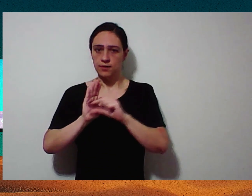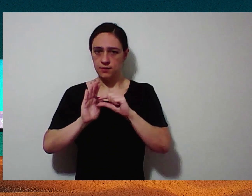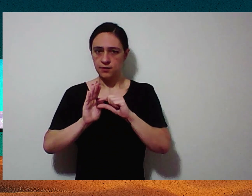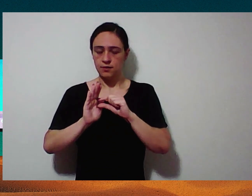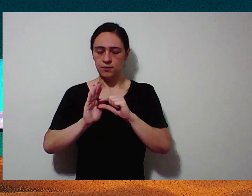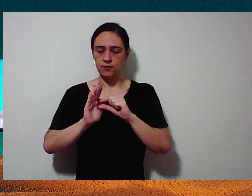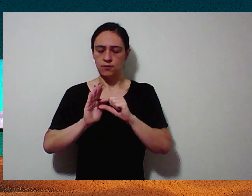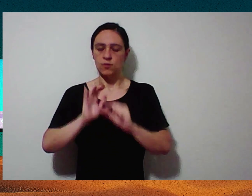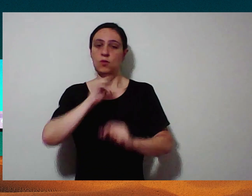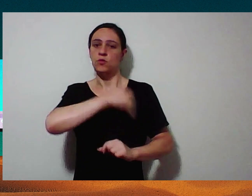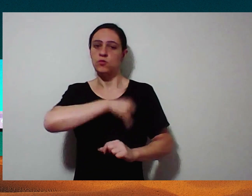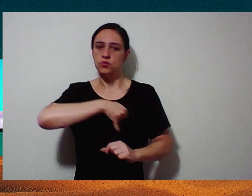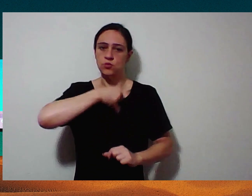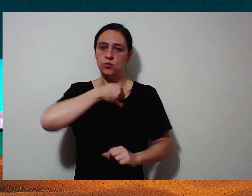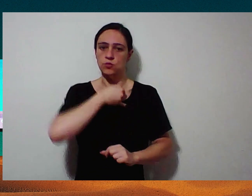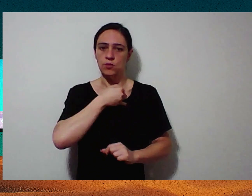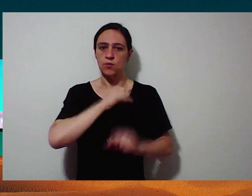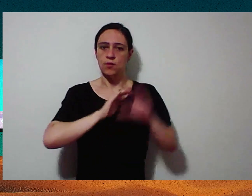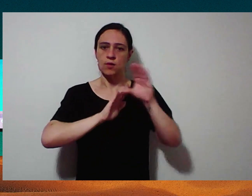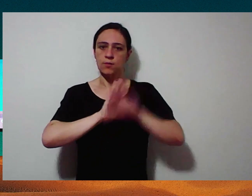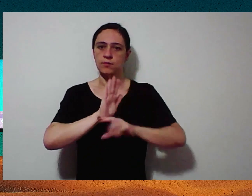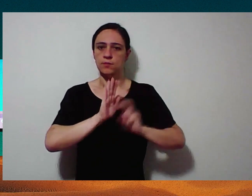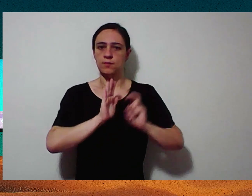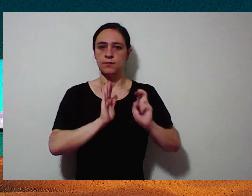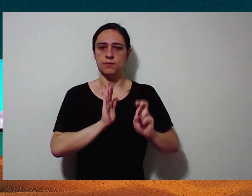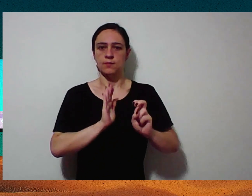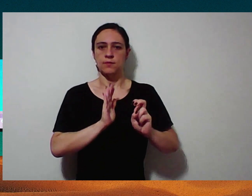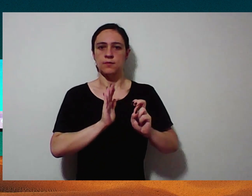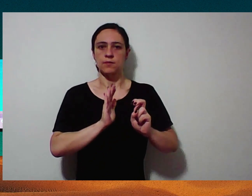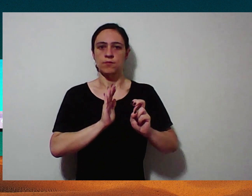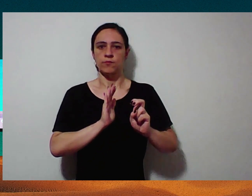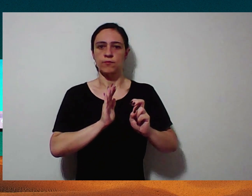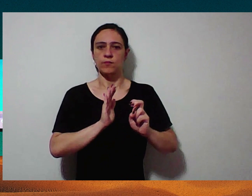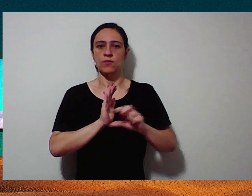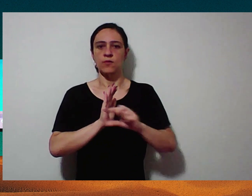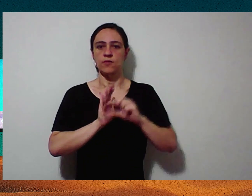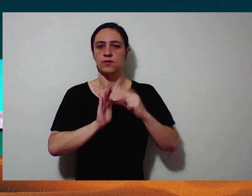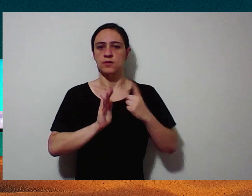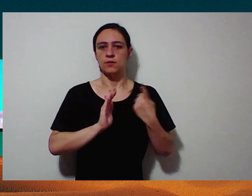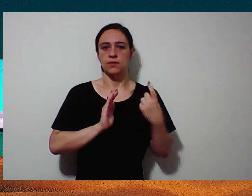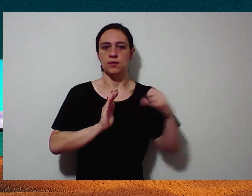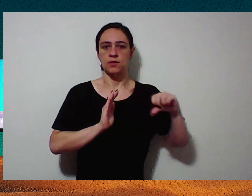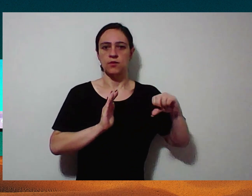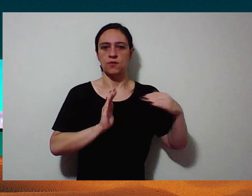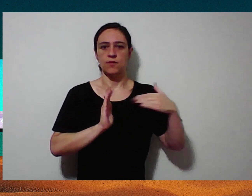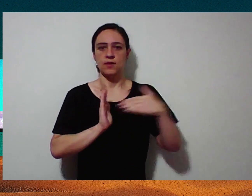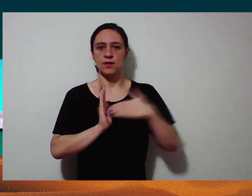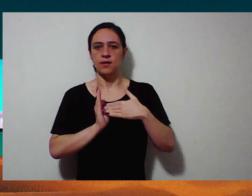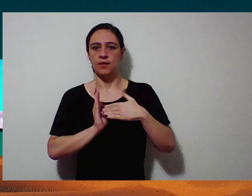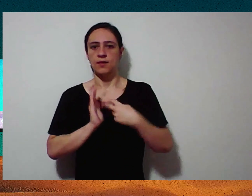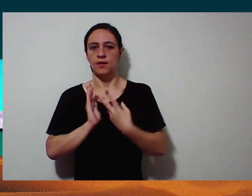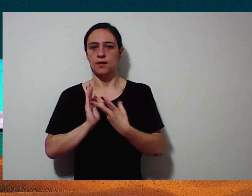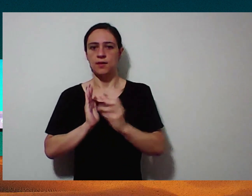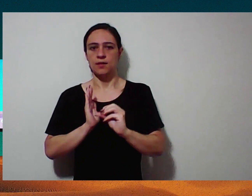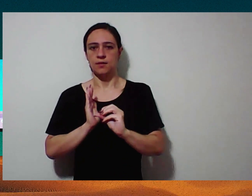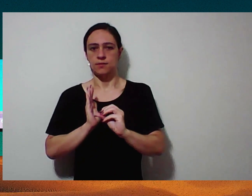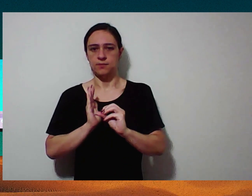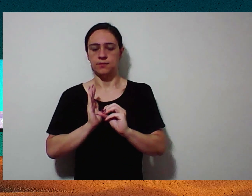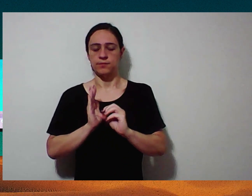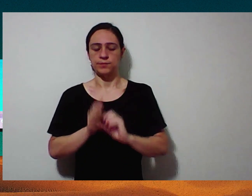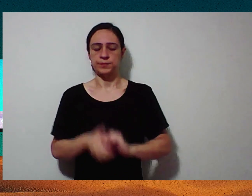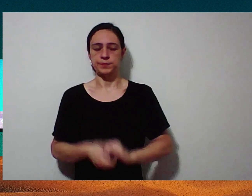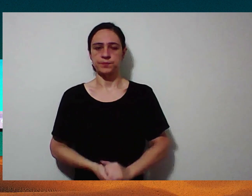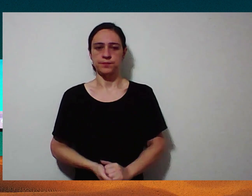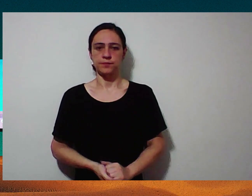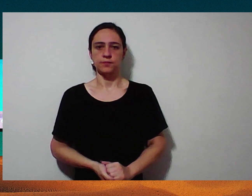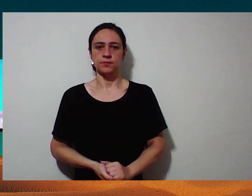Evangelho de João, capítulo 5, do versículo 19 até o versículo 30. And the scripture reading